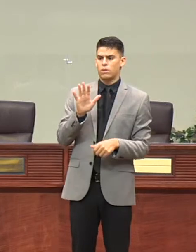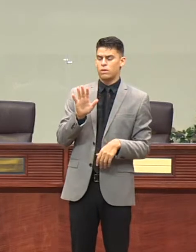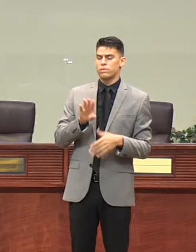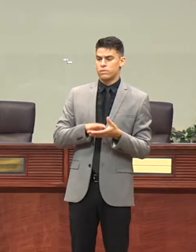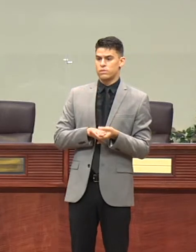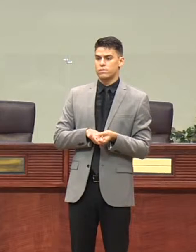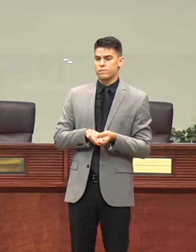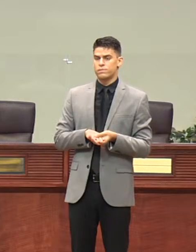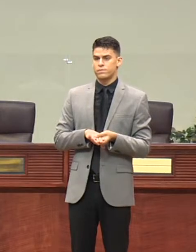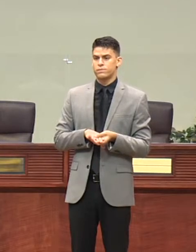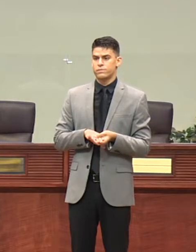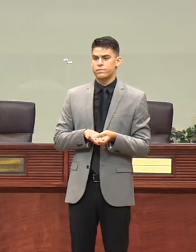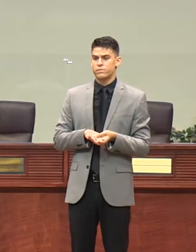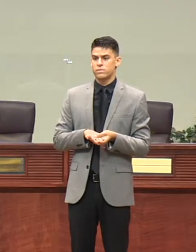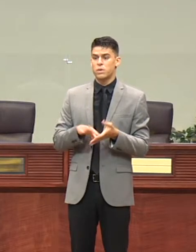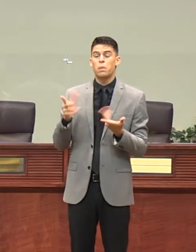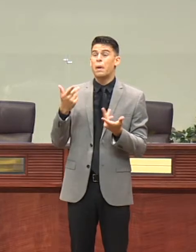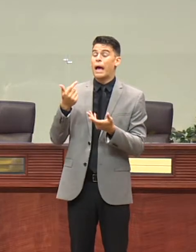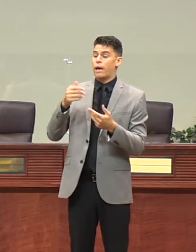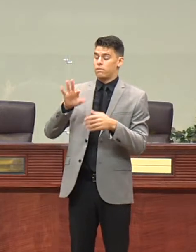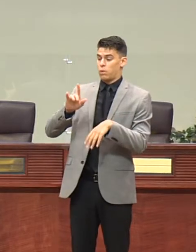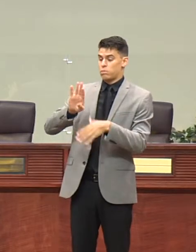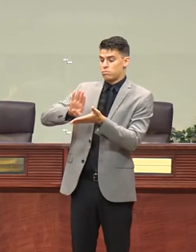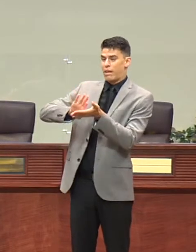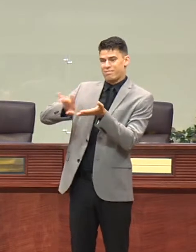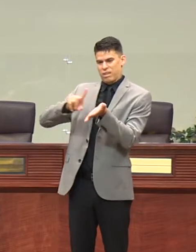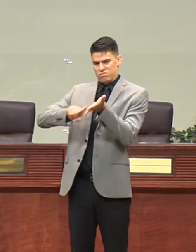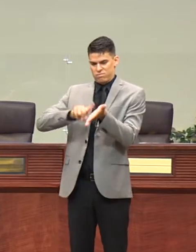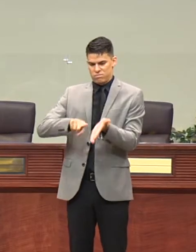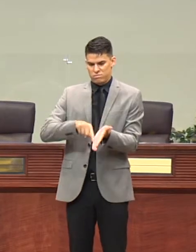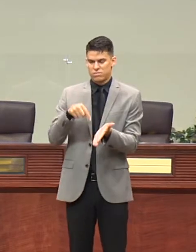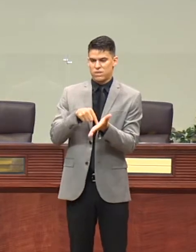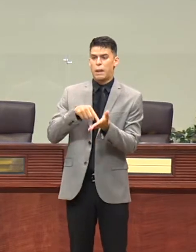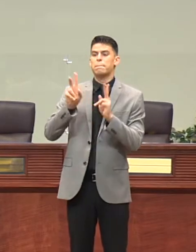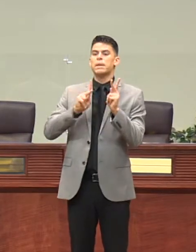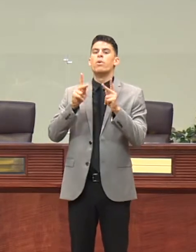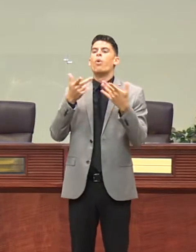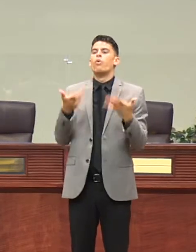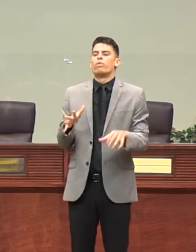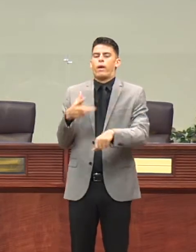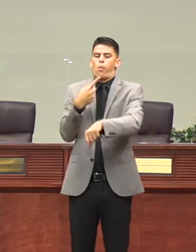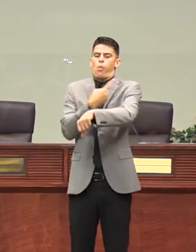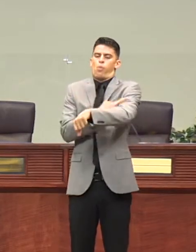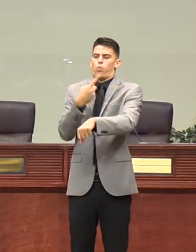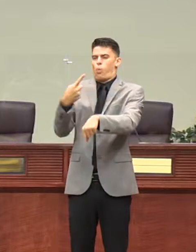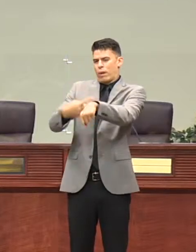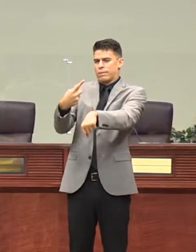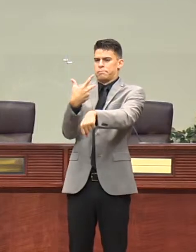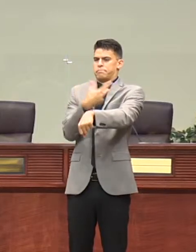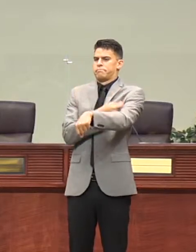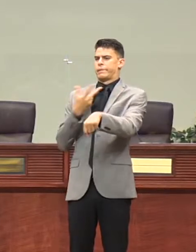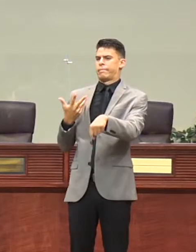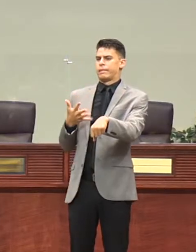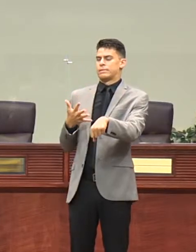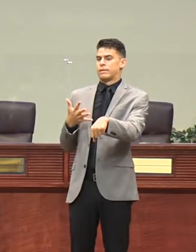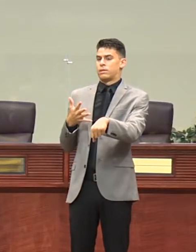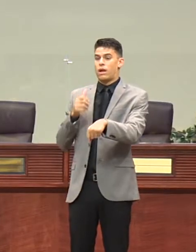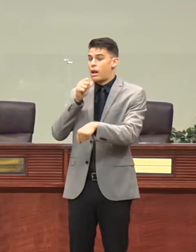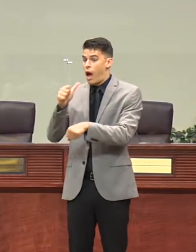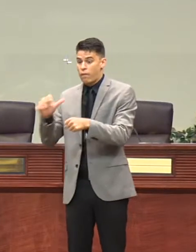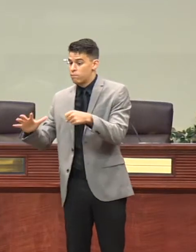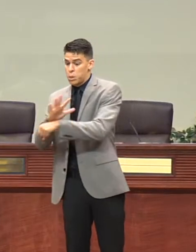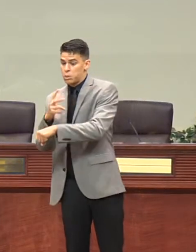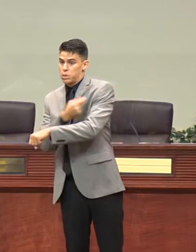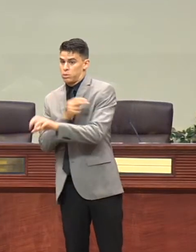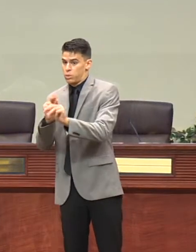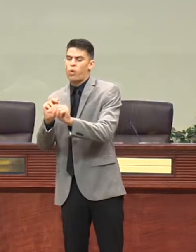got any full immunity. So we only analyzed everything after the first person had full immunity.